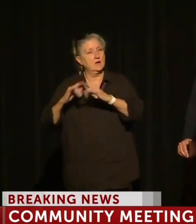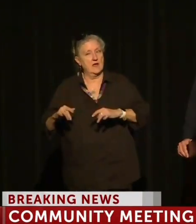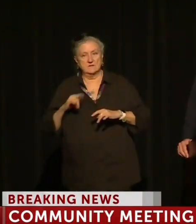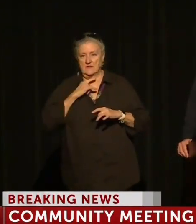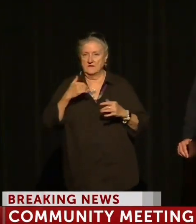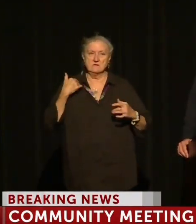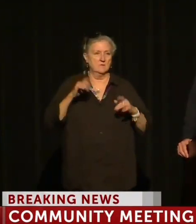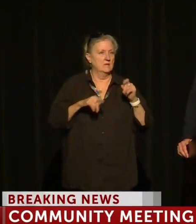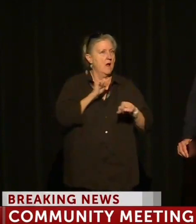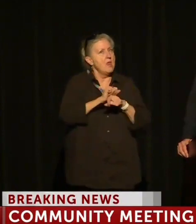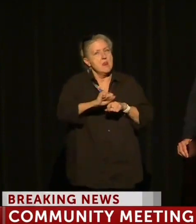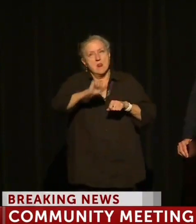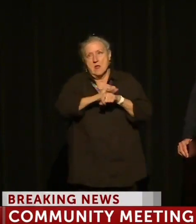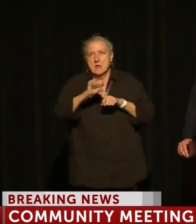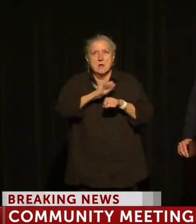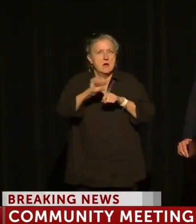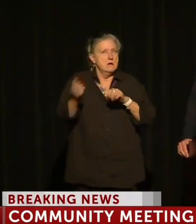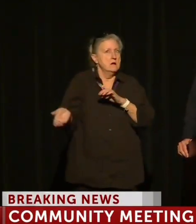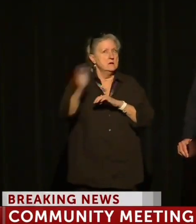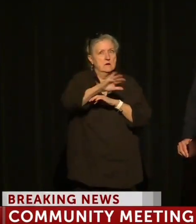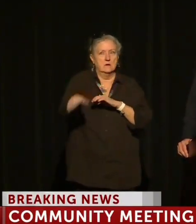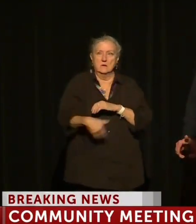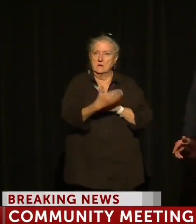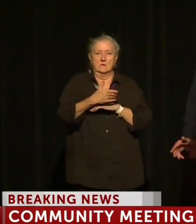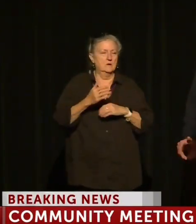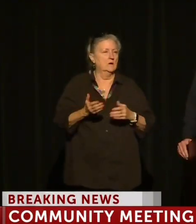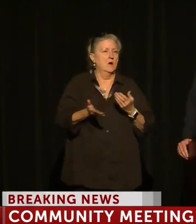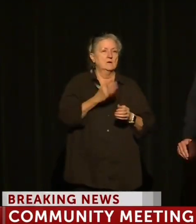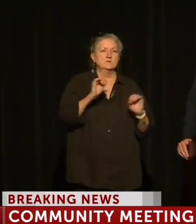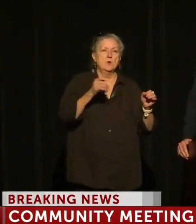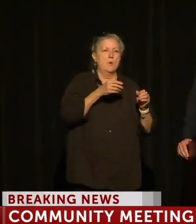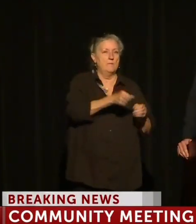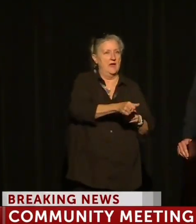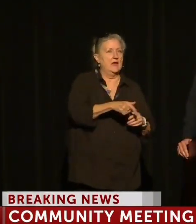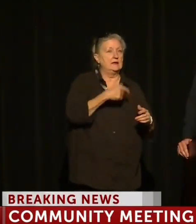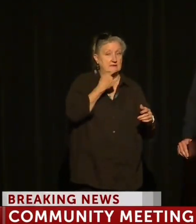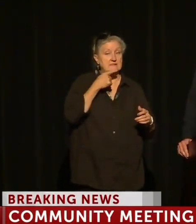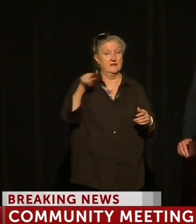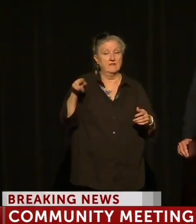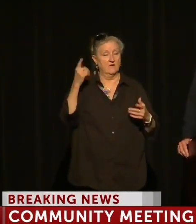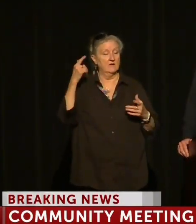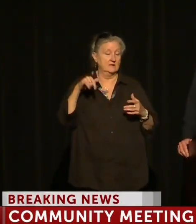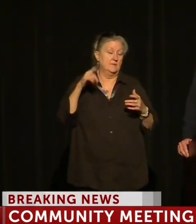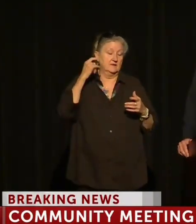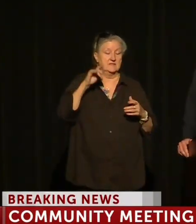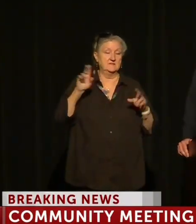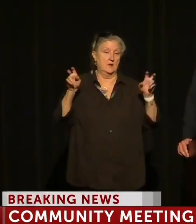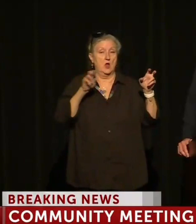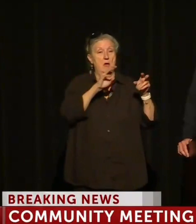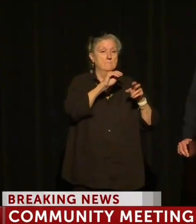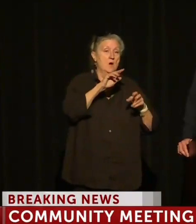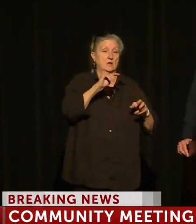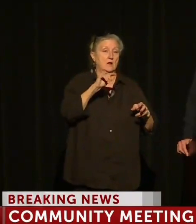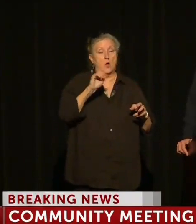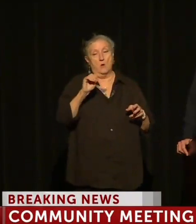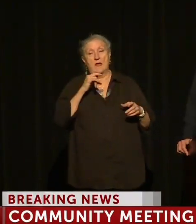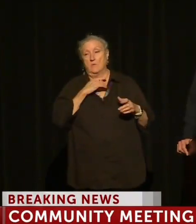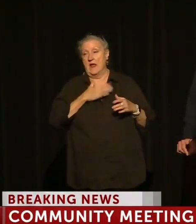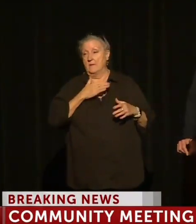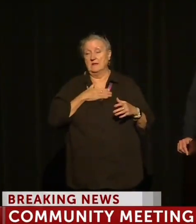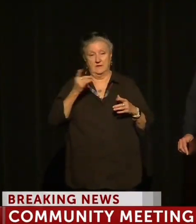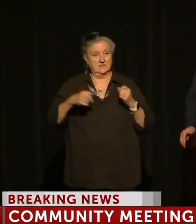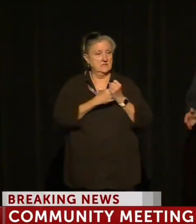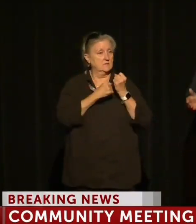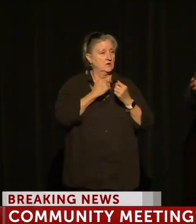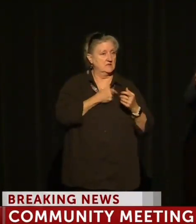people work very long hours for very low pay, and I can say that because it's their motto. And we're very grateful for the fact that they support